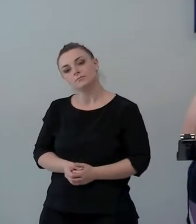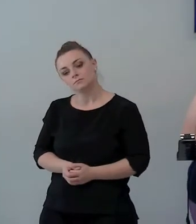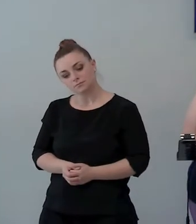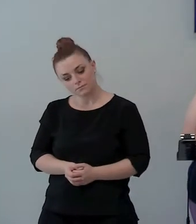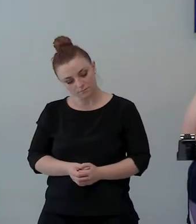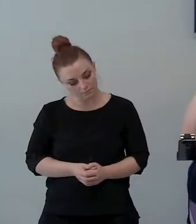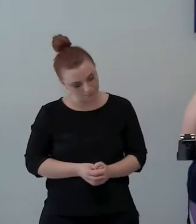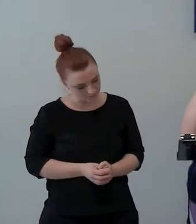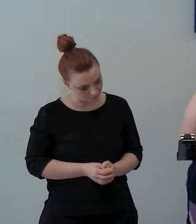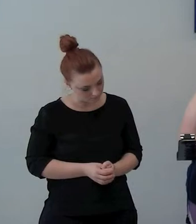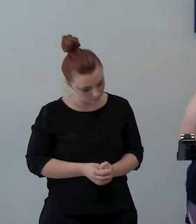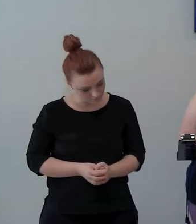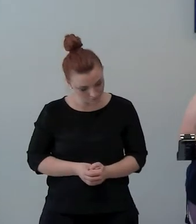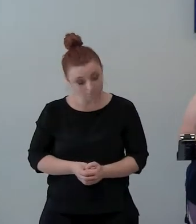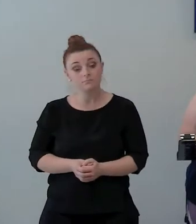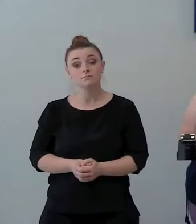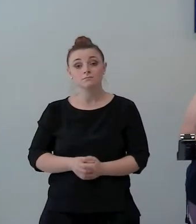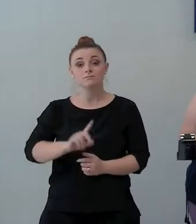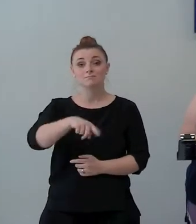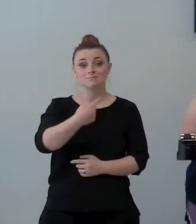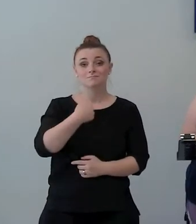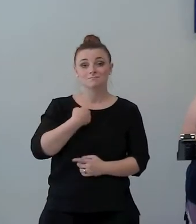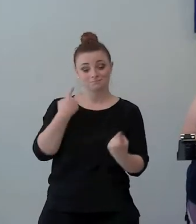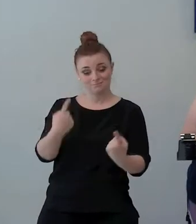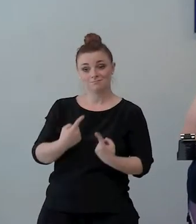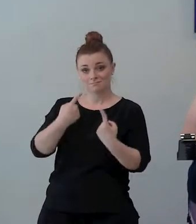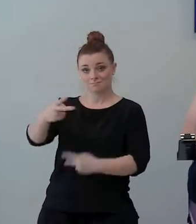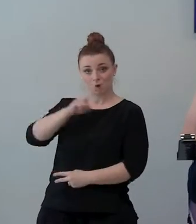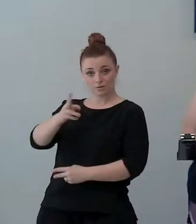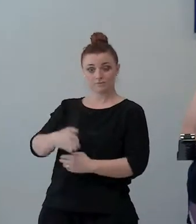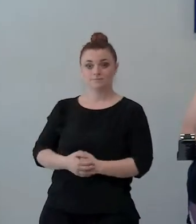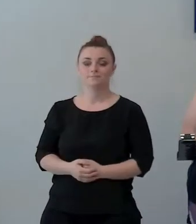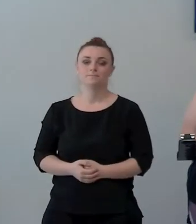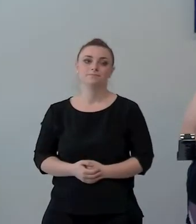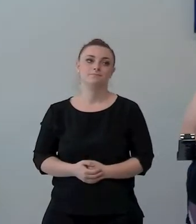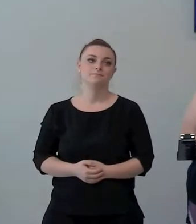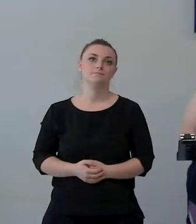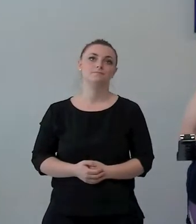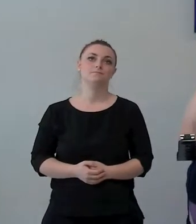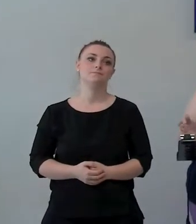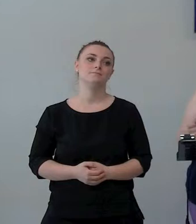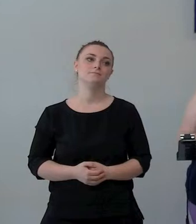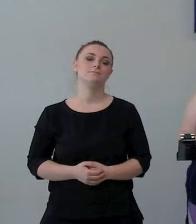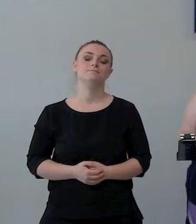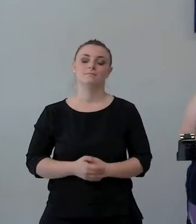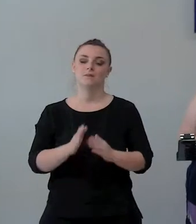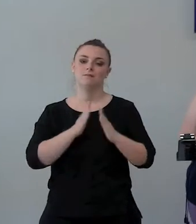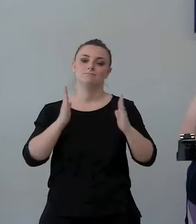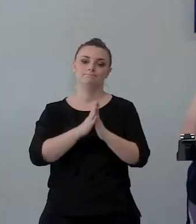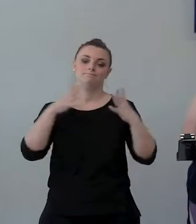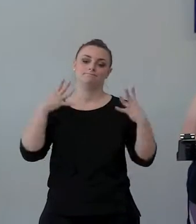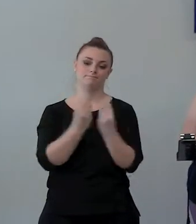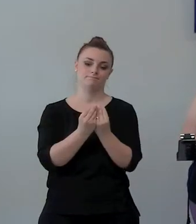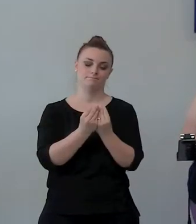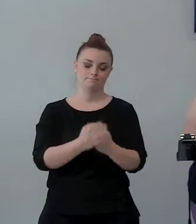time? E aspetto una risposta. And they'll be waiting for answers. Preghiamo.